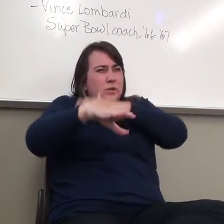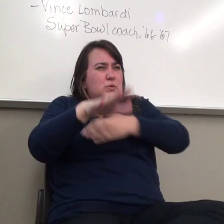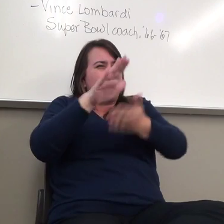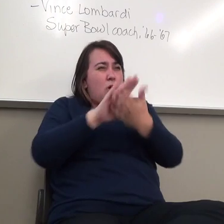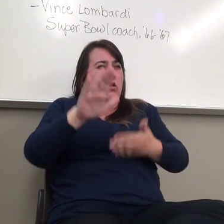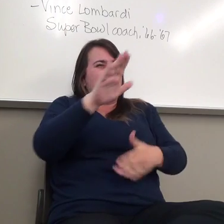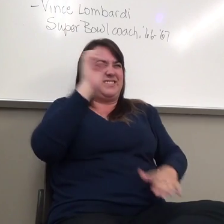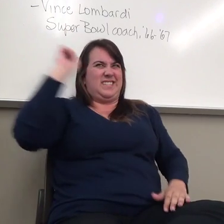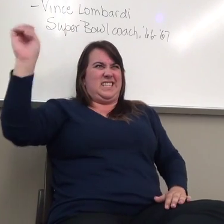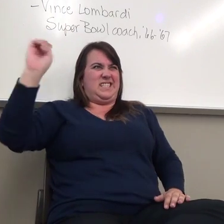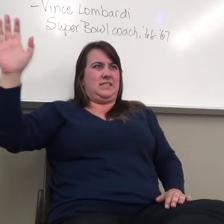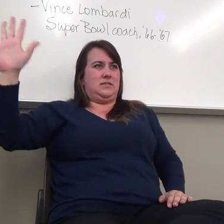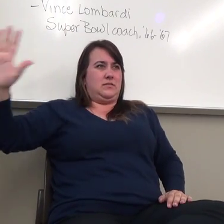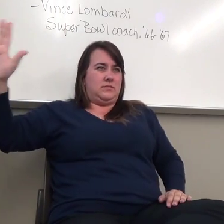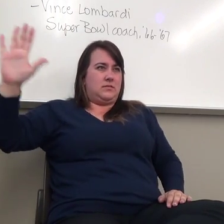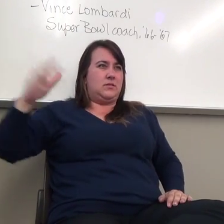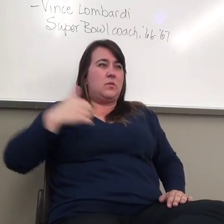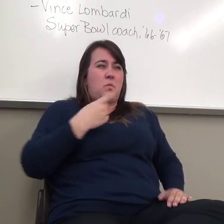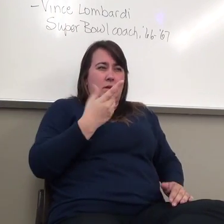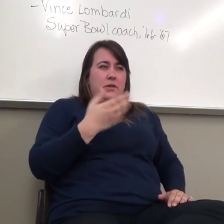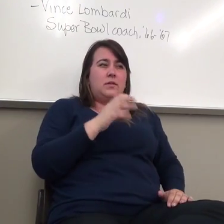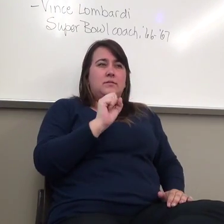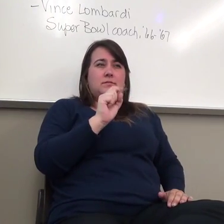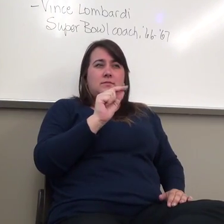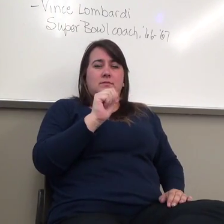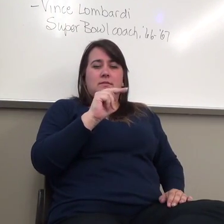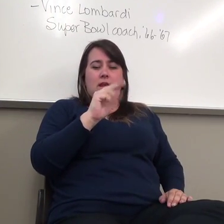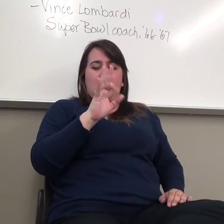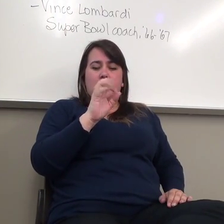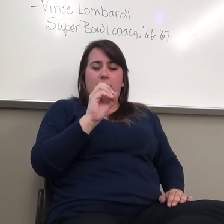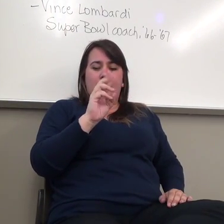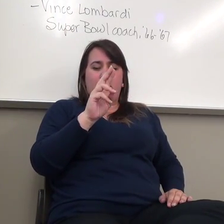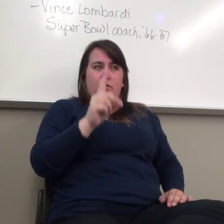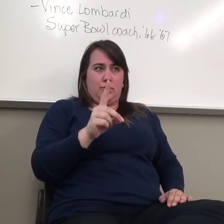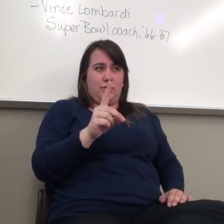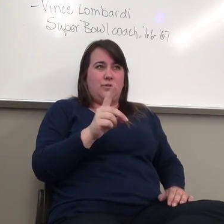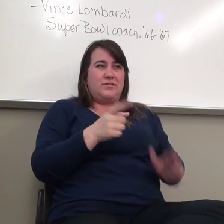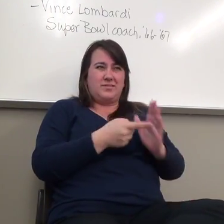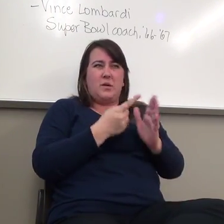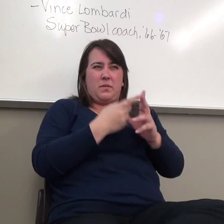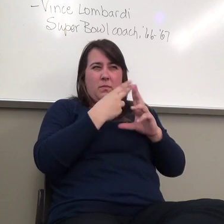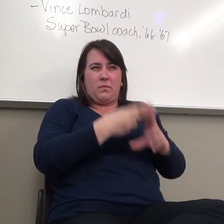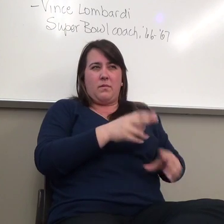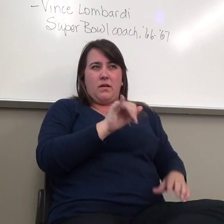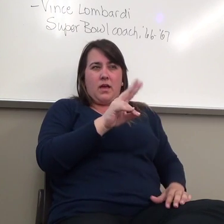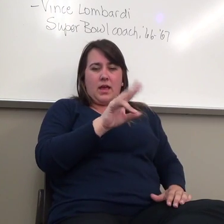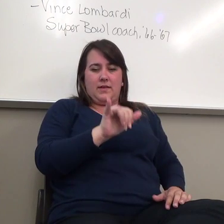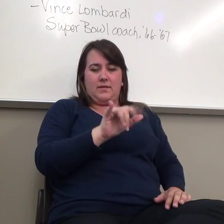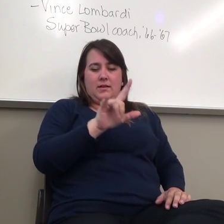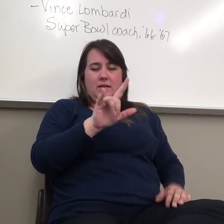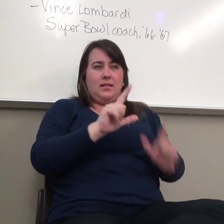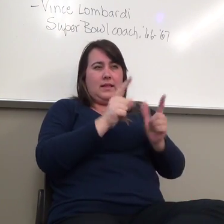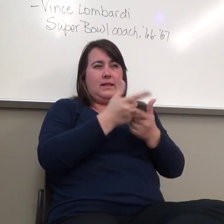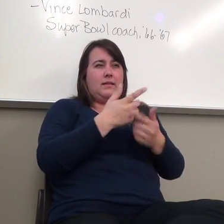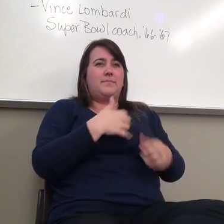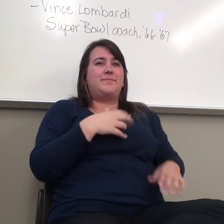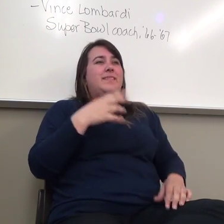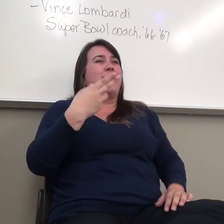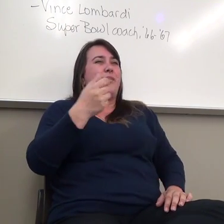east. Actually, Stanford is sometimes considered an Ivy League school. Harvard, Yale, those kind of schools,